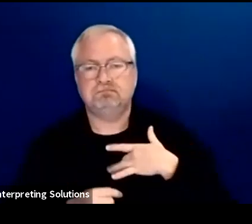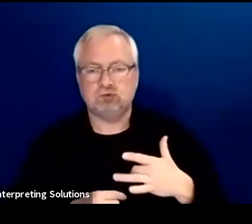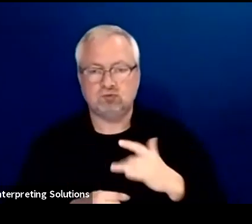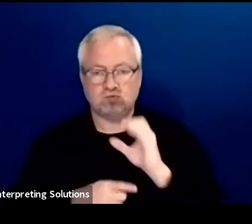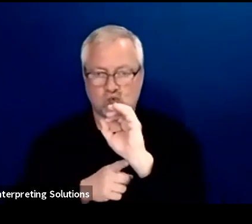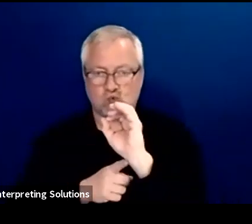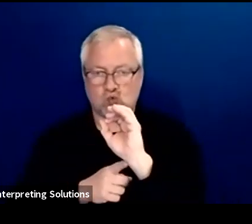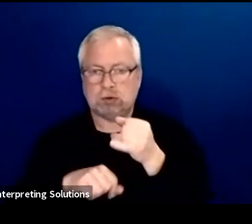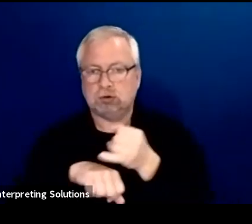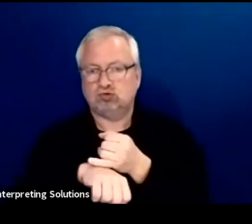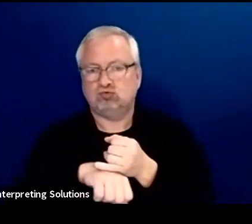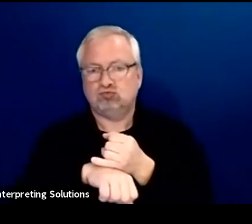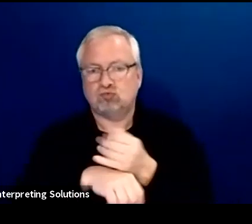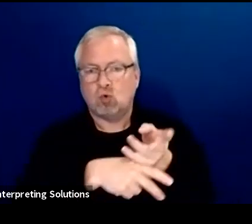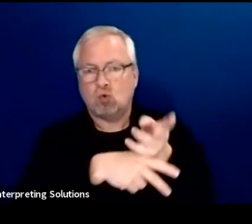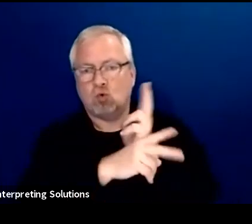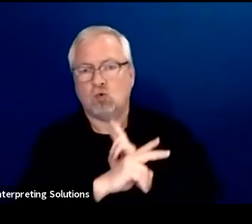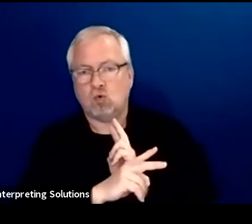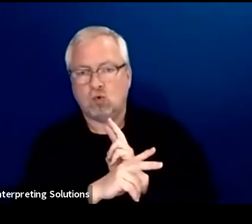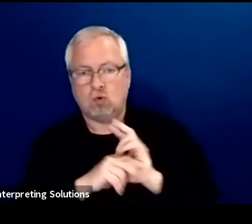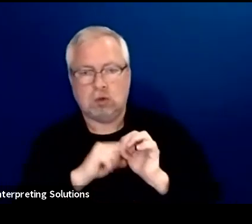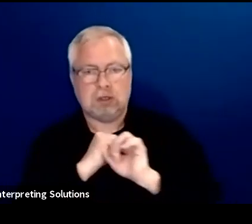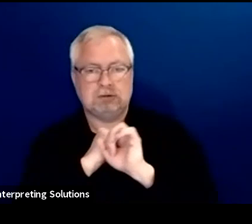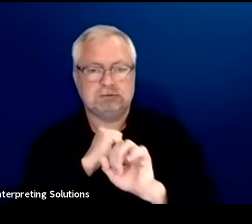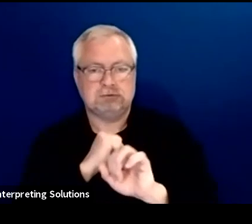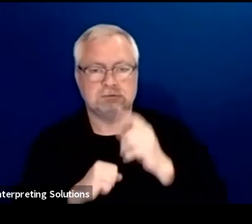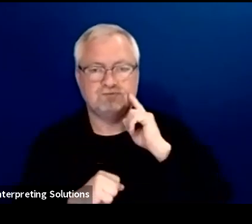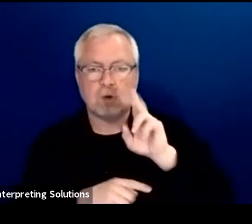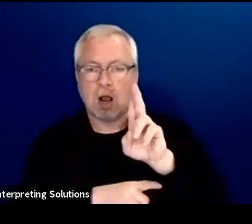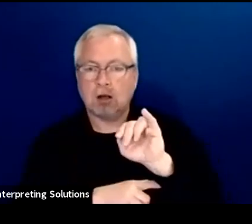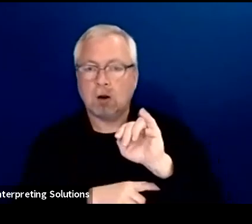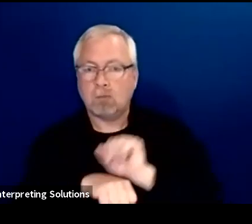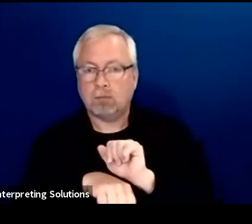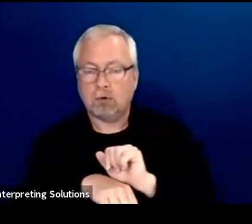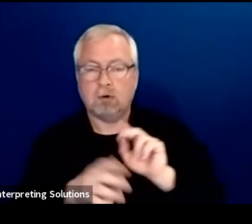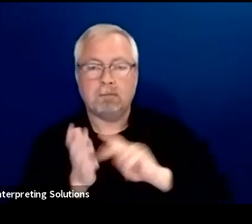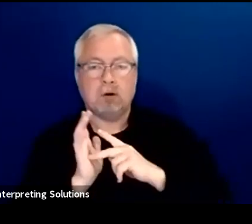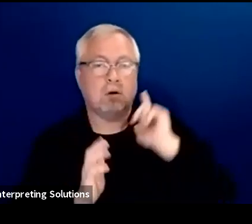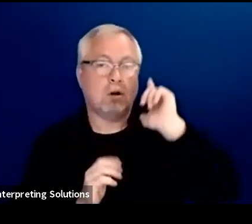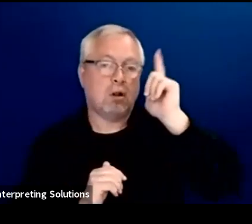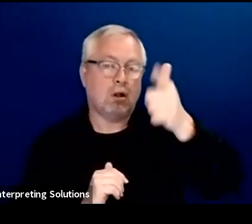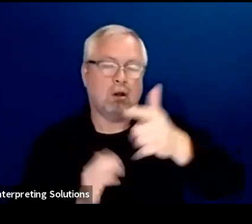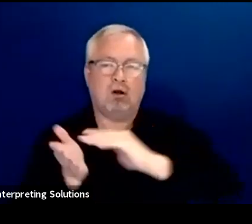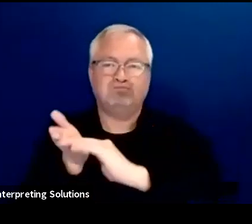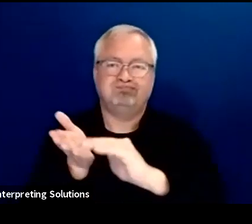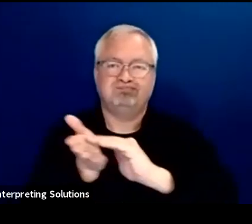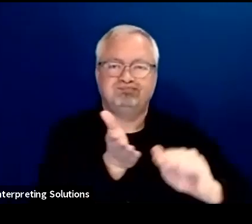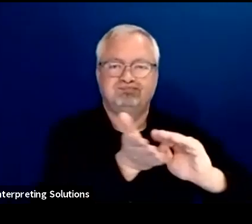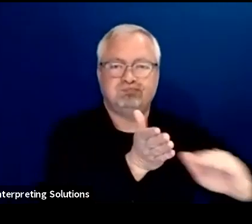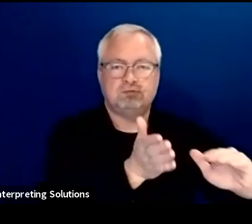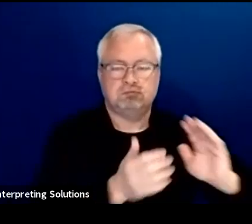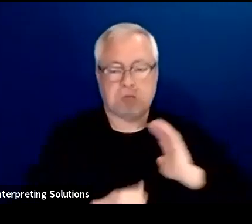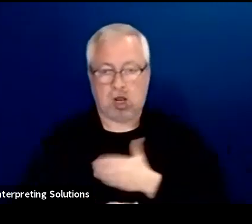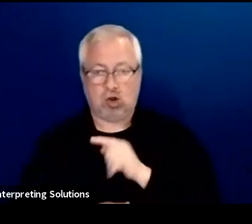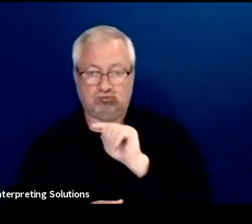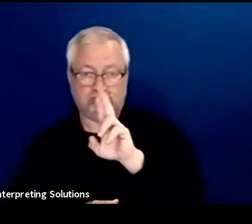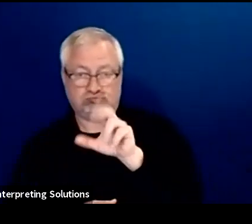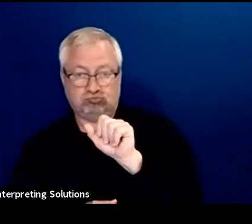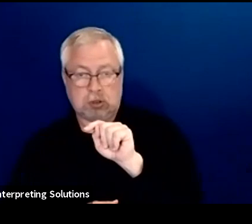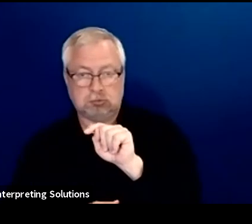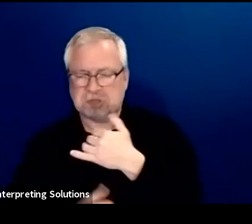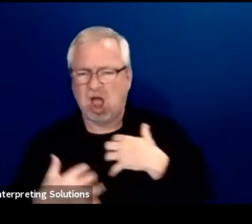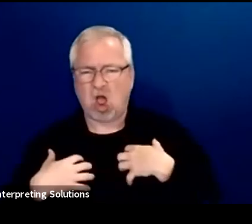their unemployment insurance benefits, which are often forgivable. So our trust fund, as I said a few weeks ago, is in healthy shape going into this.